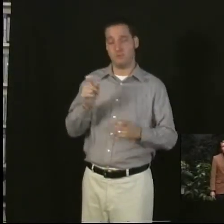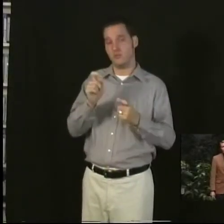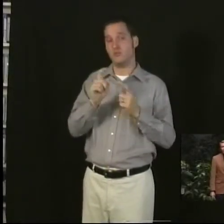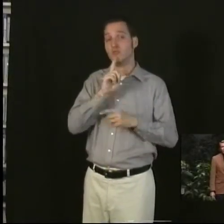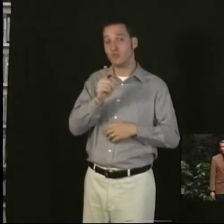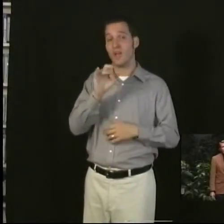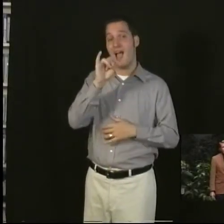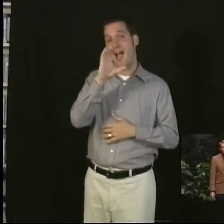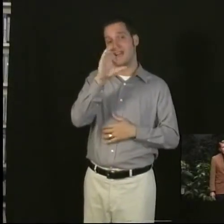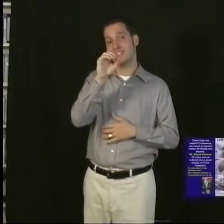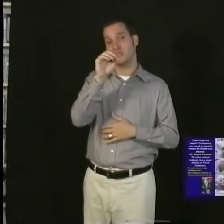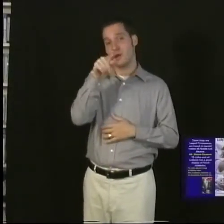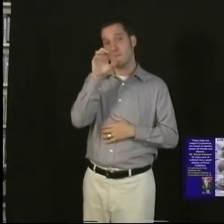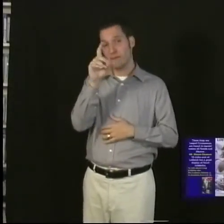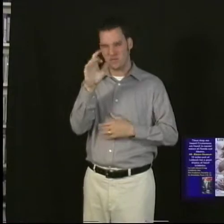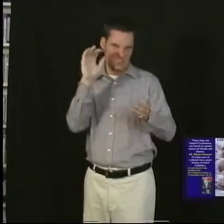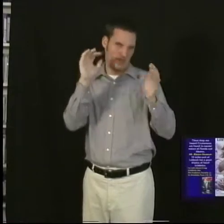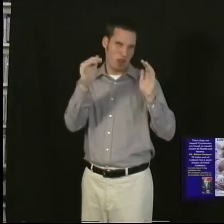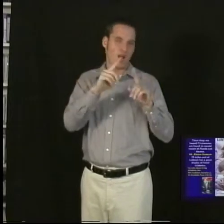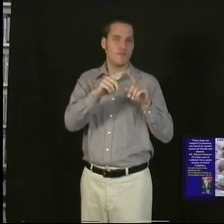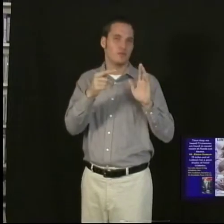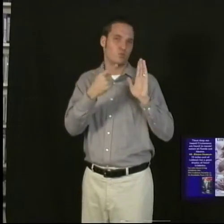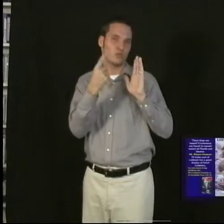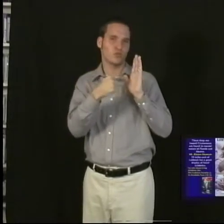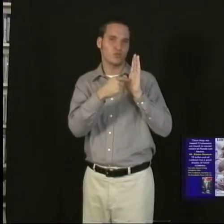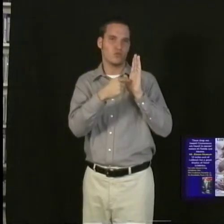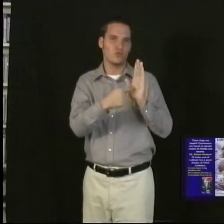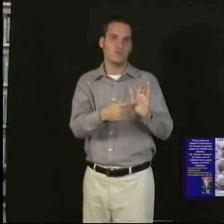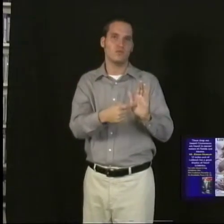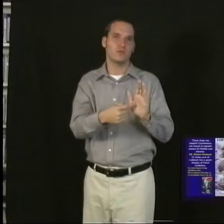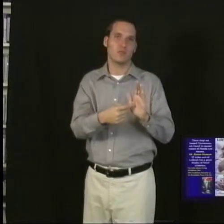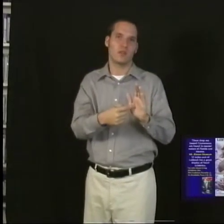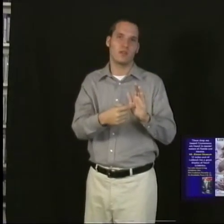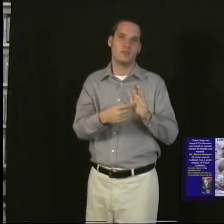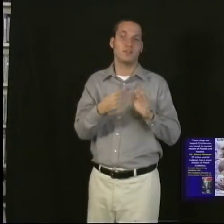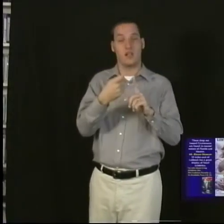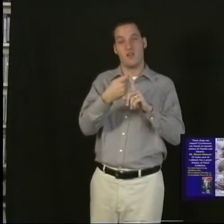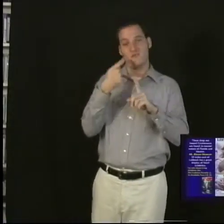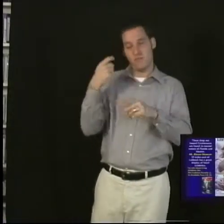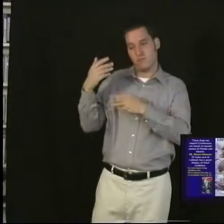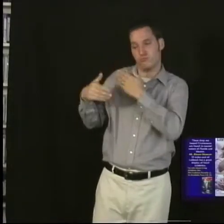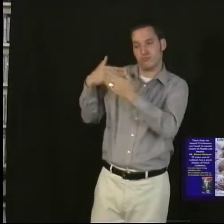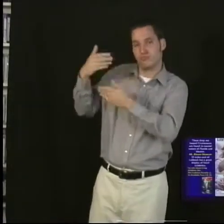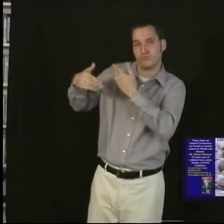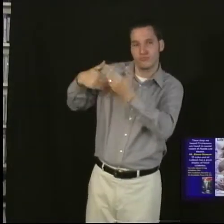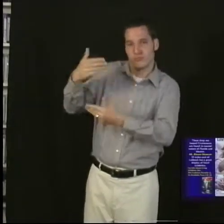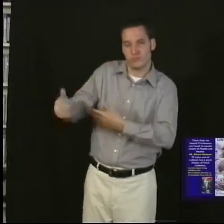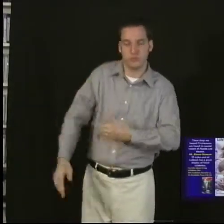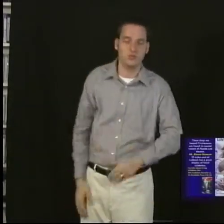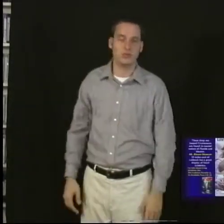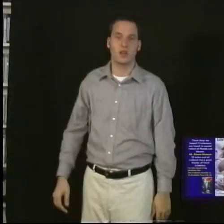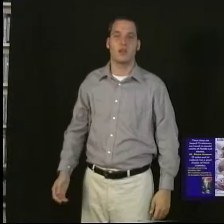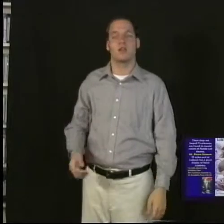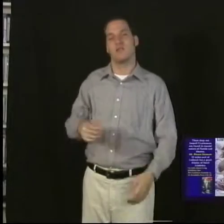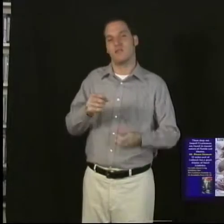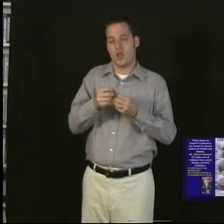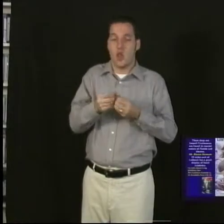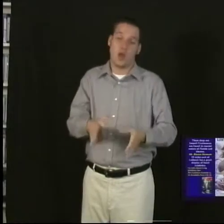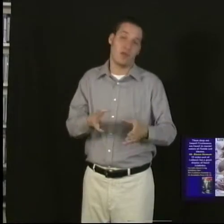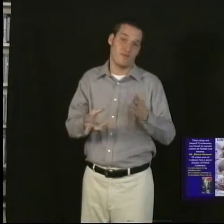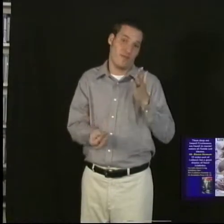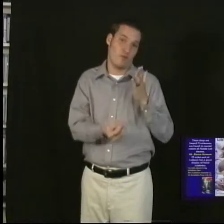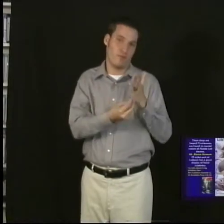are isopods, which are very similar, except one-piece shell instead of 3 lobes. Otherwise, could be a descendant, a mutant, by the way, which is a loss of information,